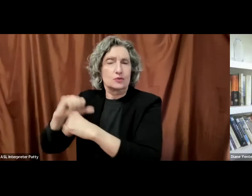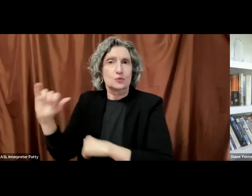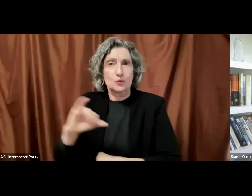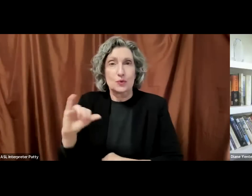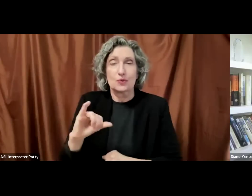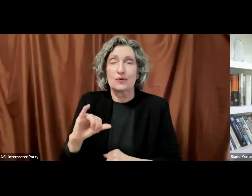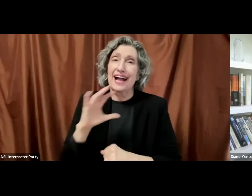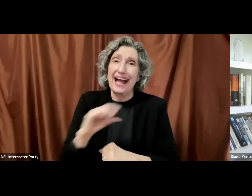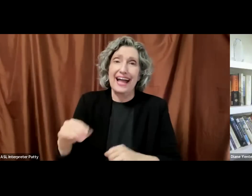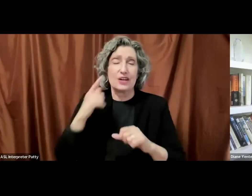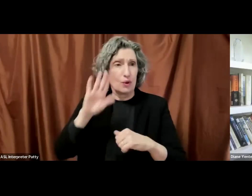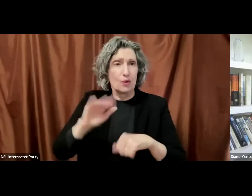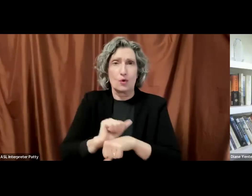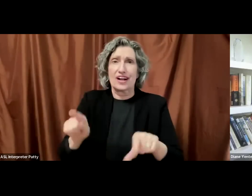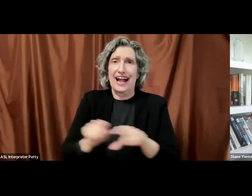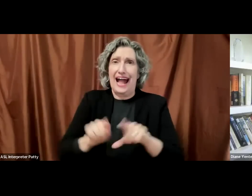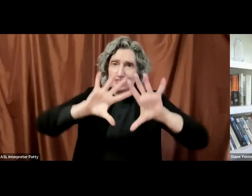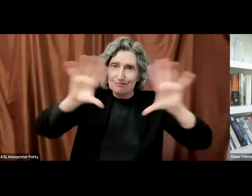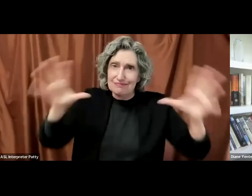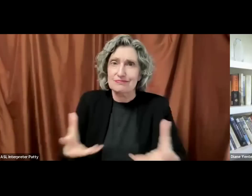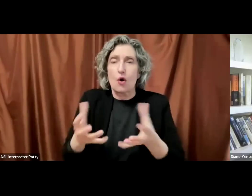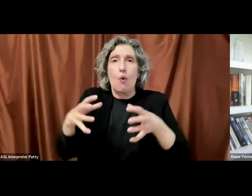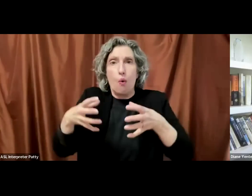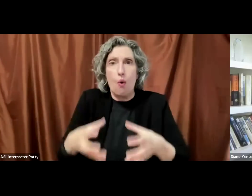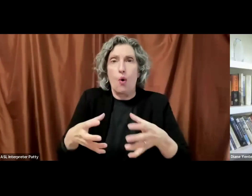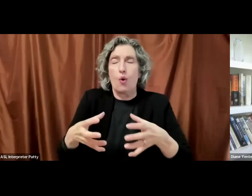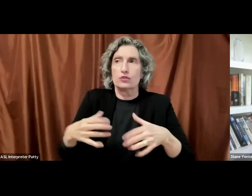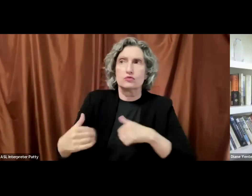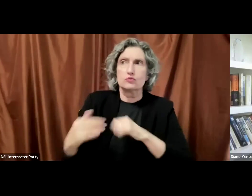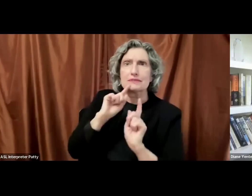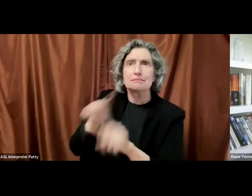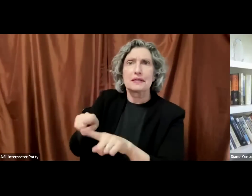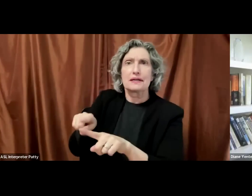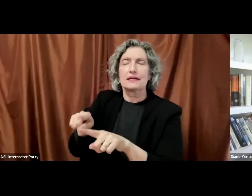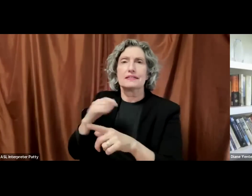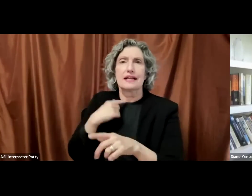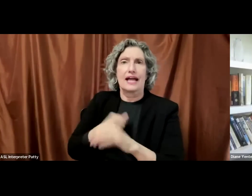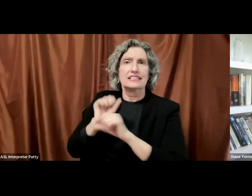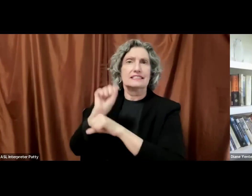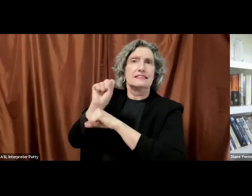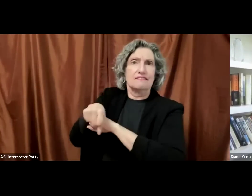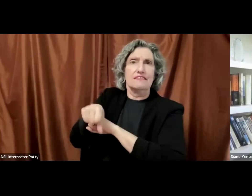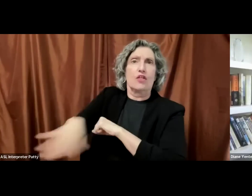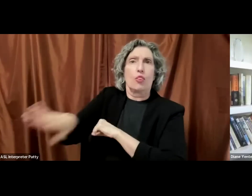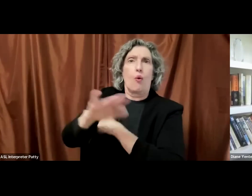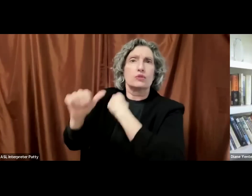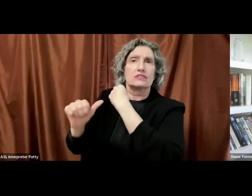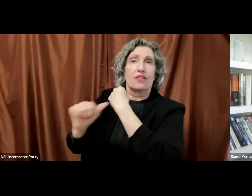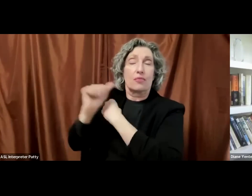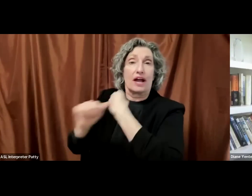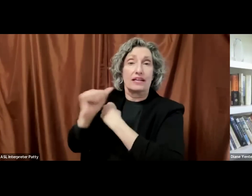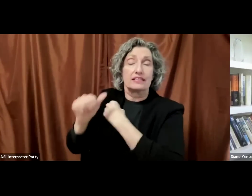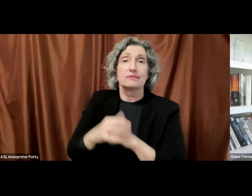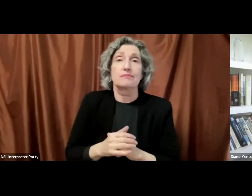as a sector to respond to and defeat these threats. The administration's actions and rhetoric